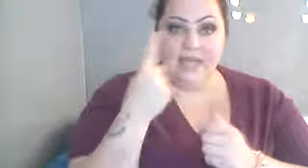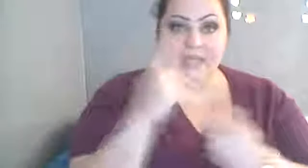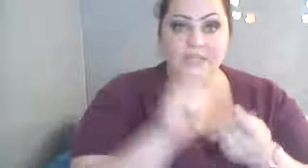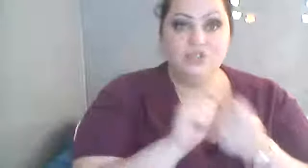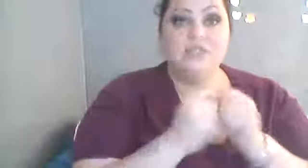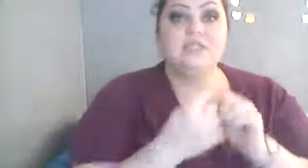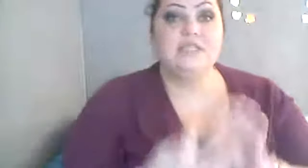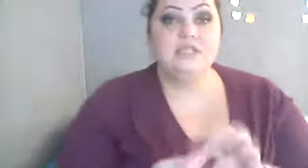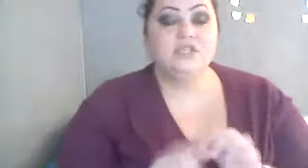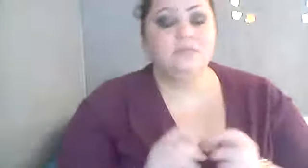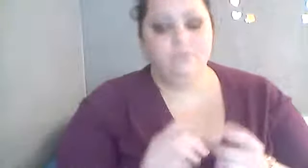the